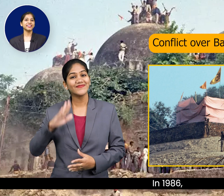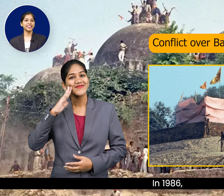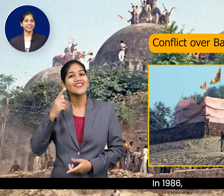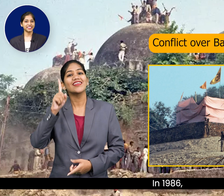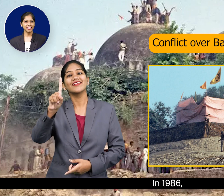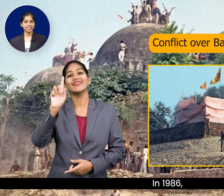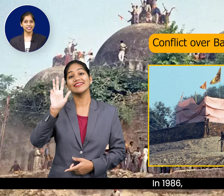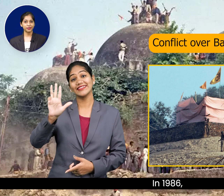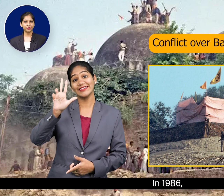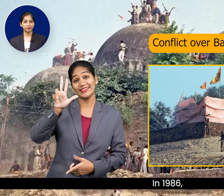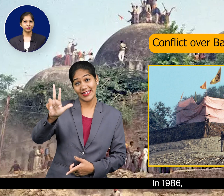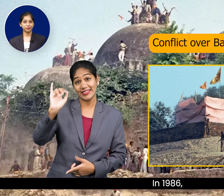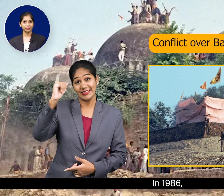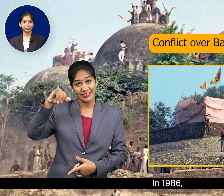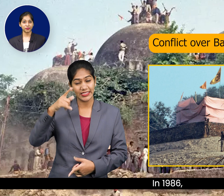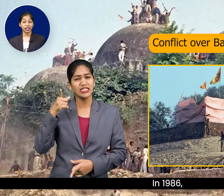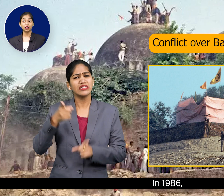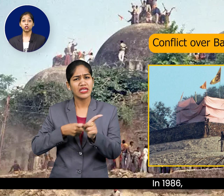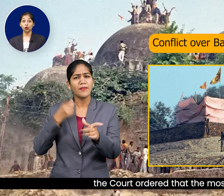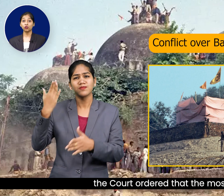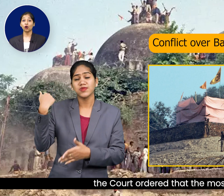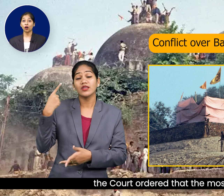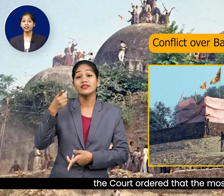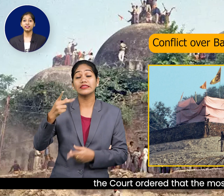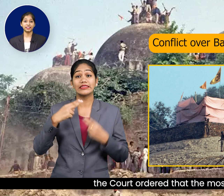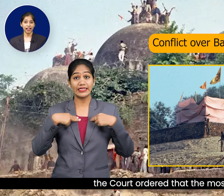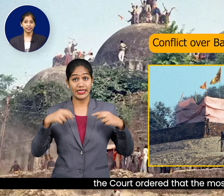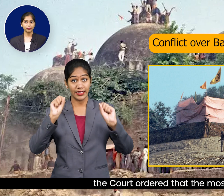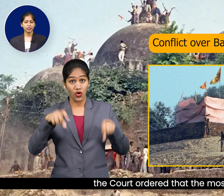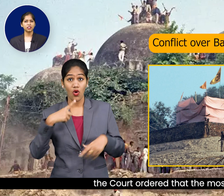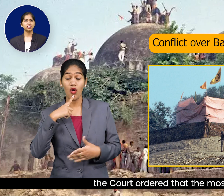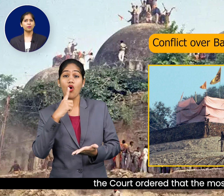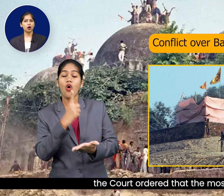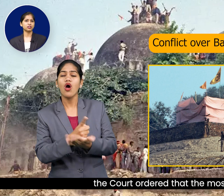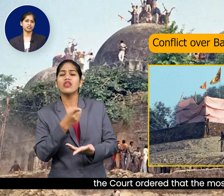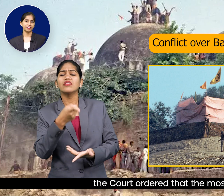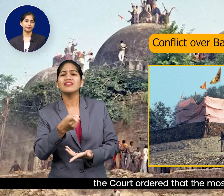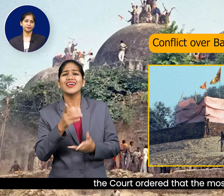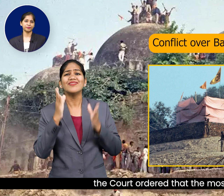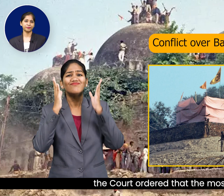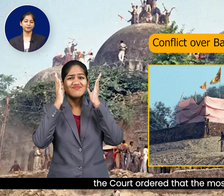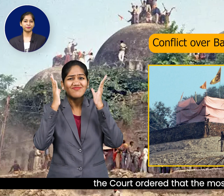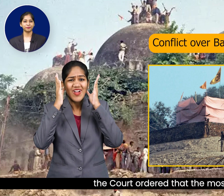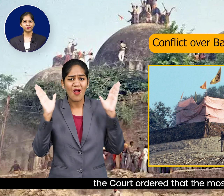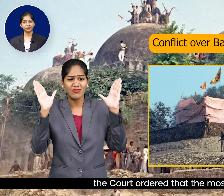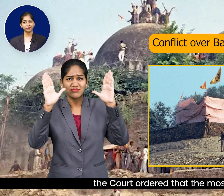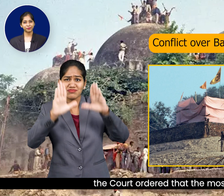In 1986, the court ordered that the mosque